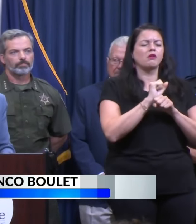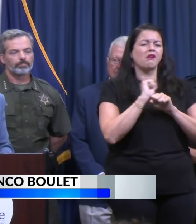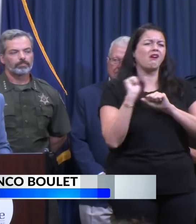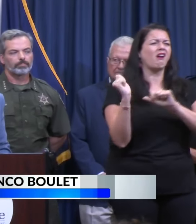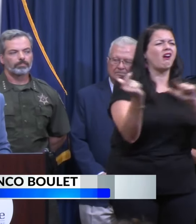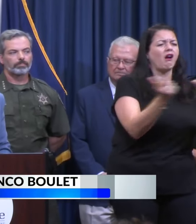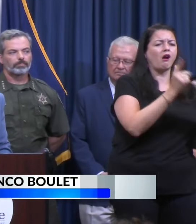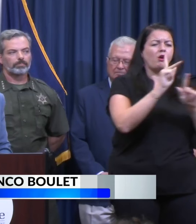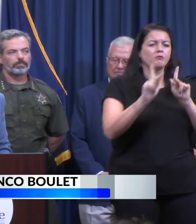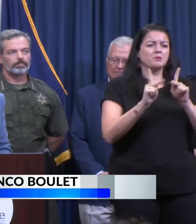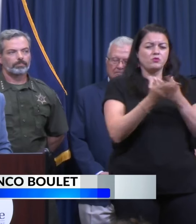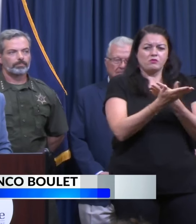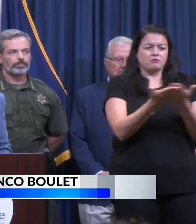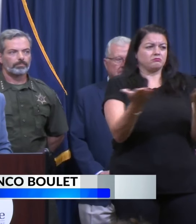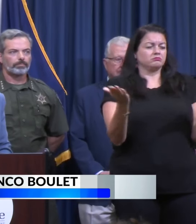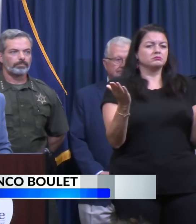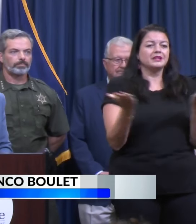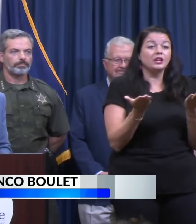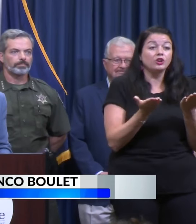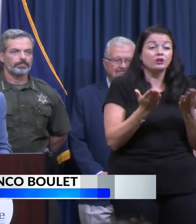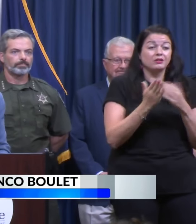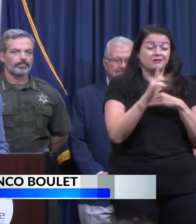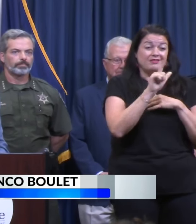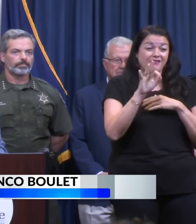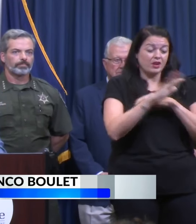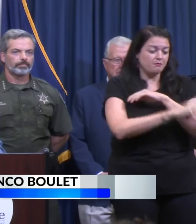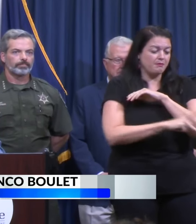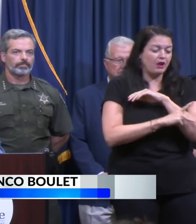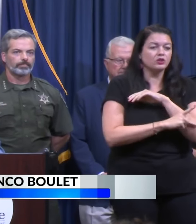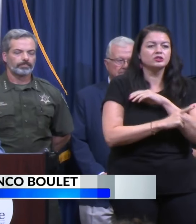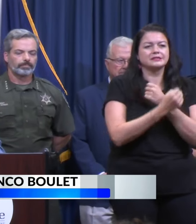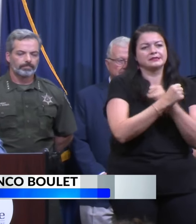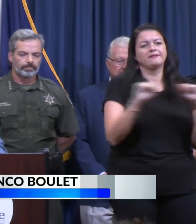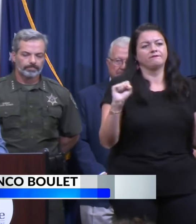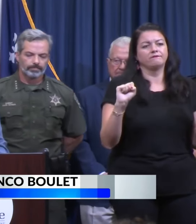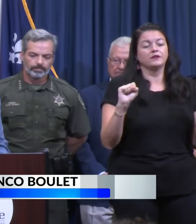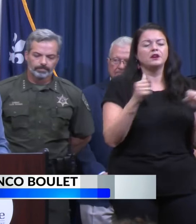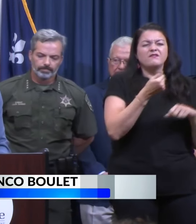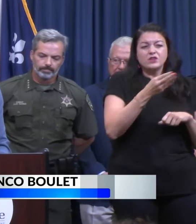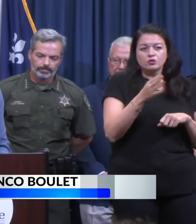resident across Lafayette Parish. Here are a few reminders for us